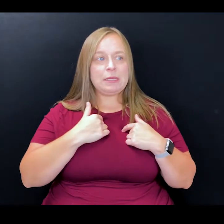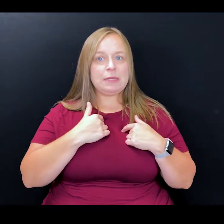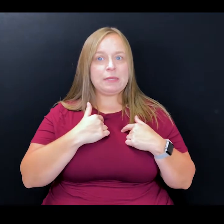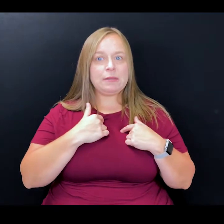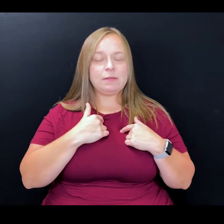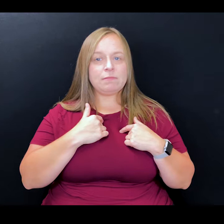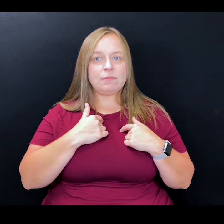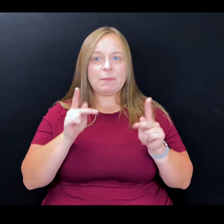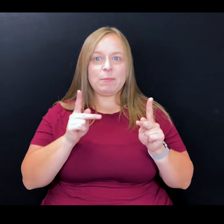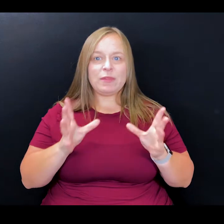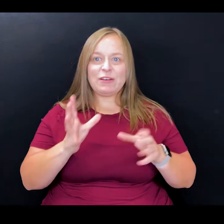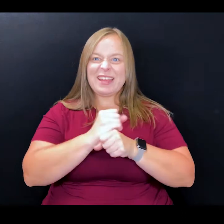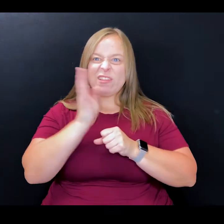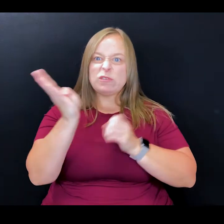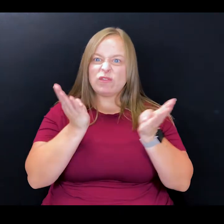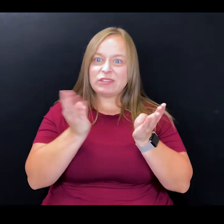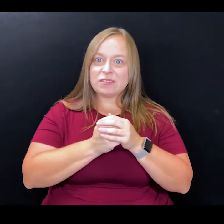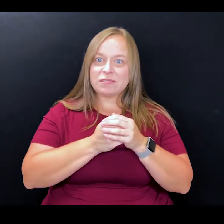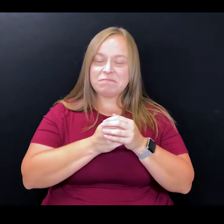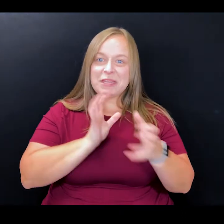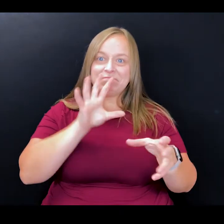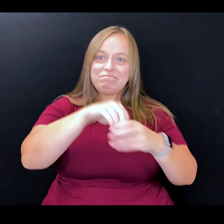than the people that are the recipients of those